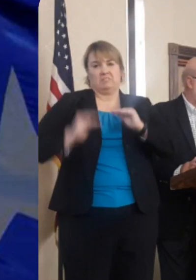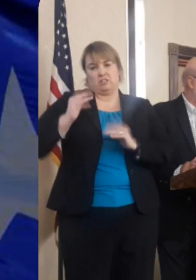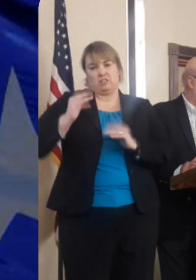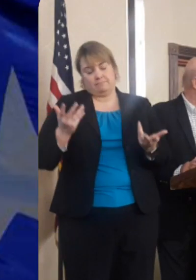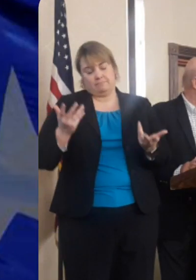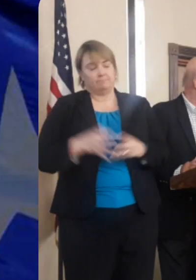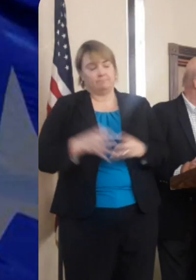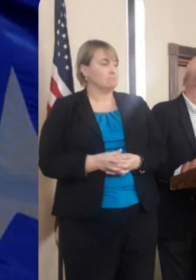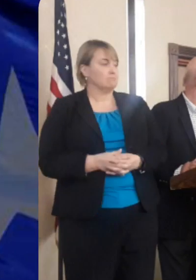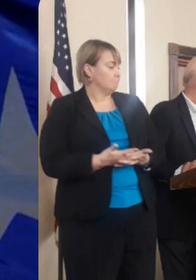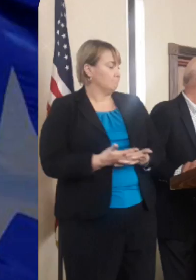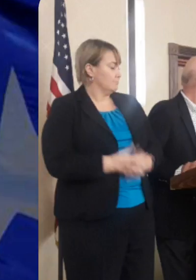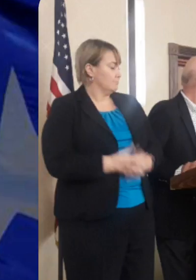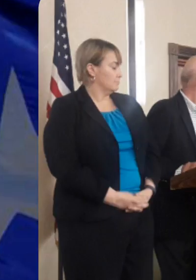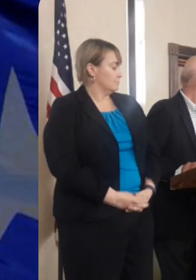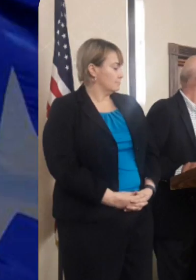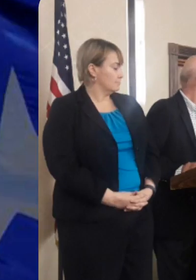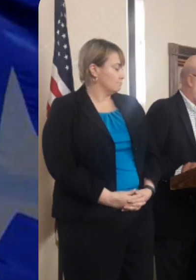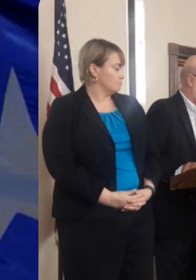Chairman,